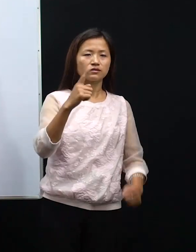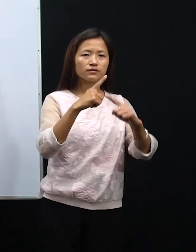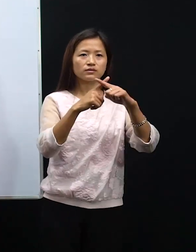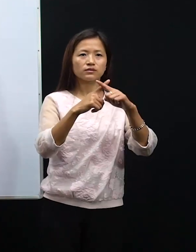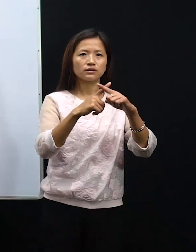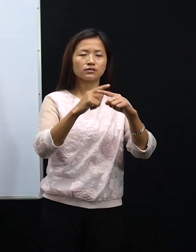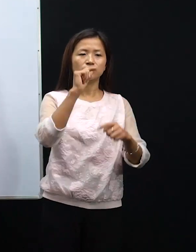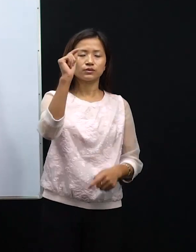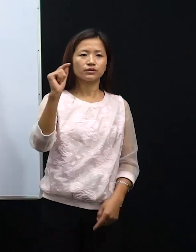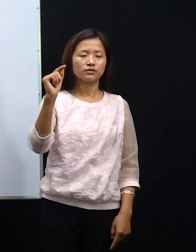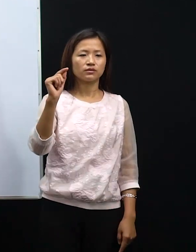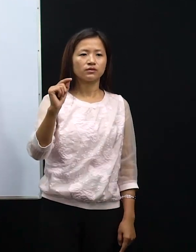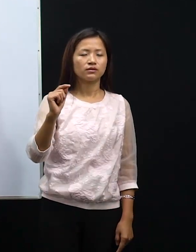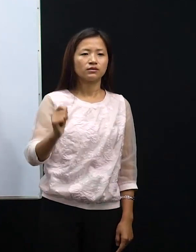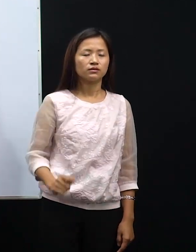7x squared